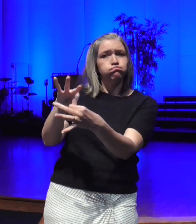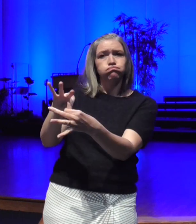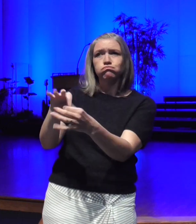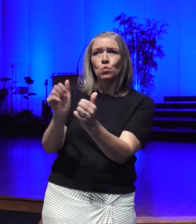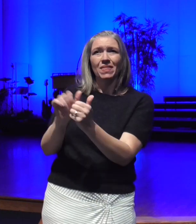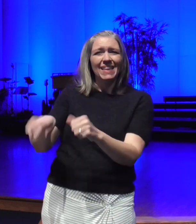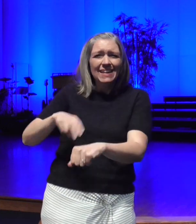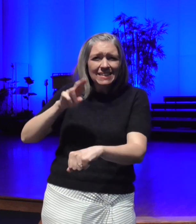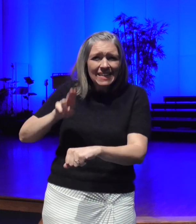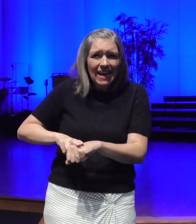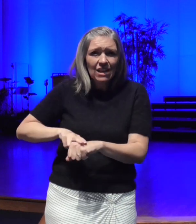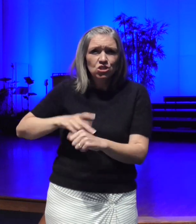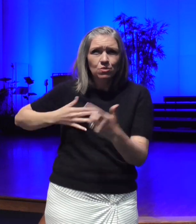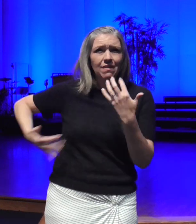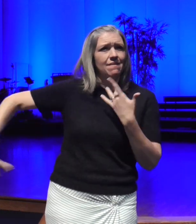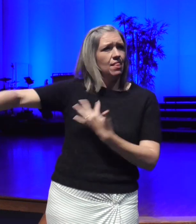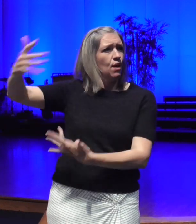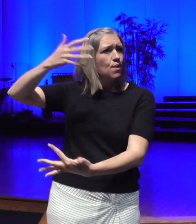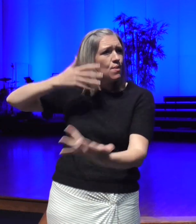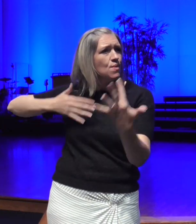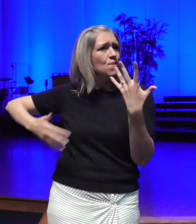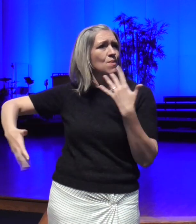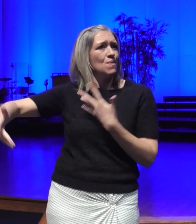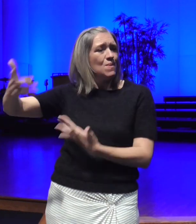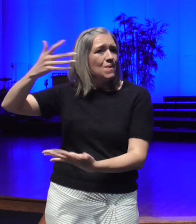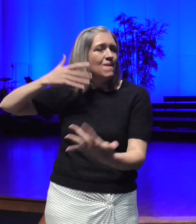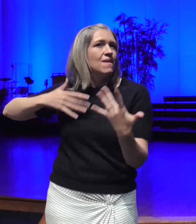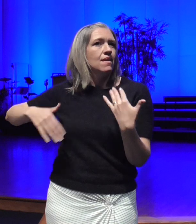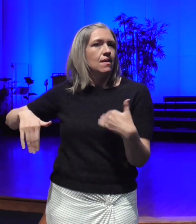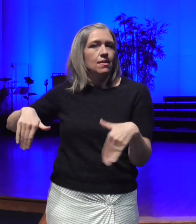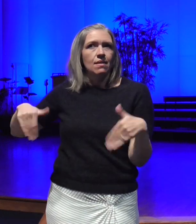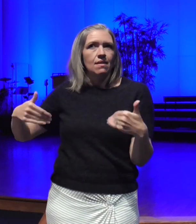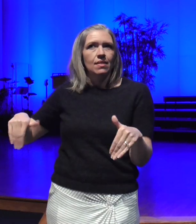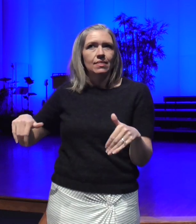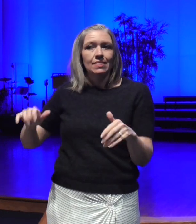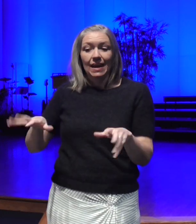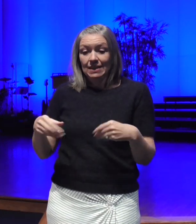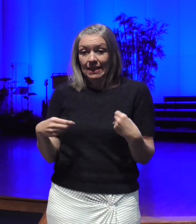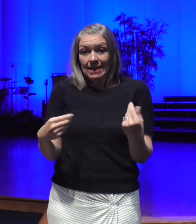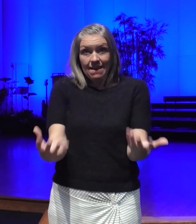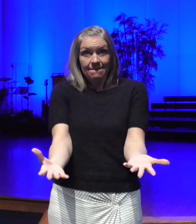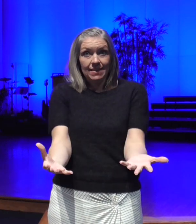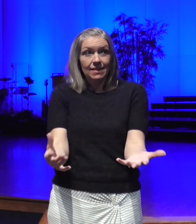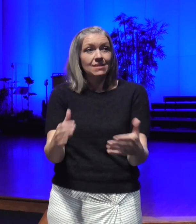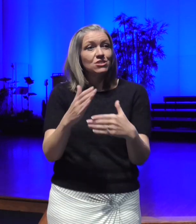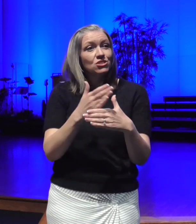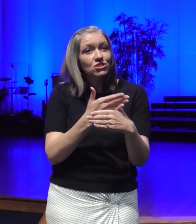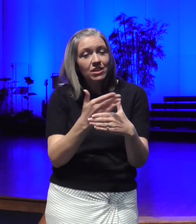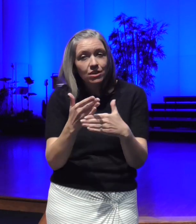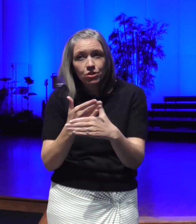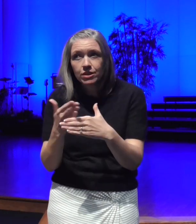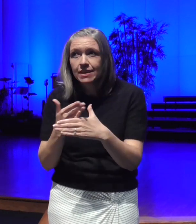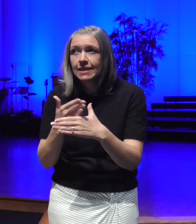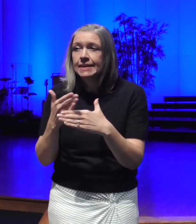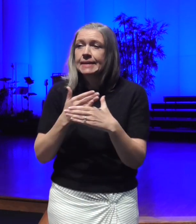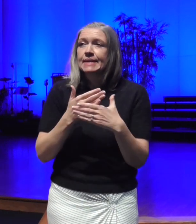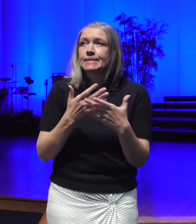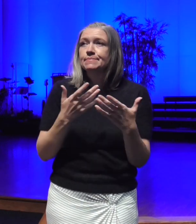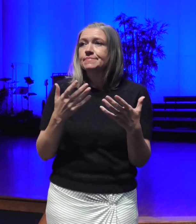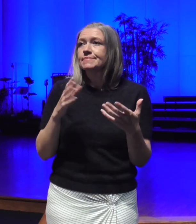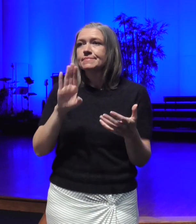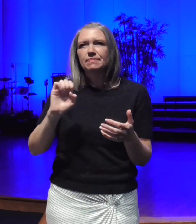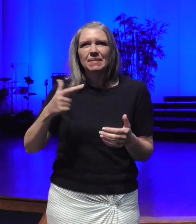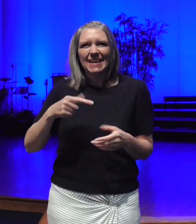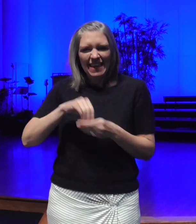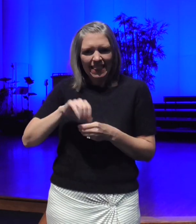naturally flowing to us and through us, that giving and sharing and being